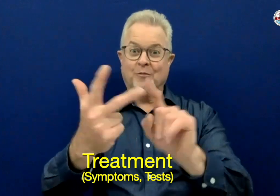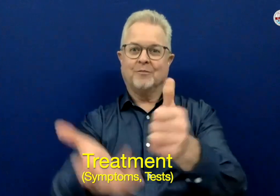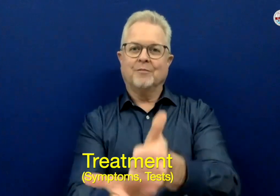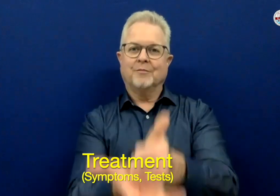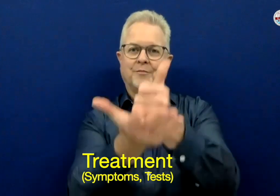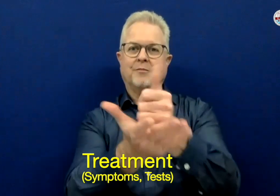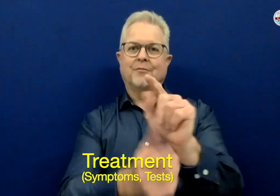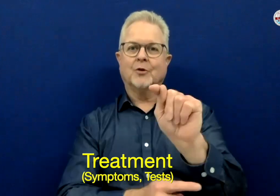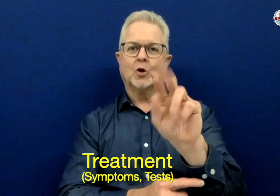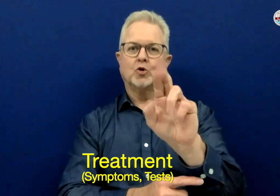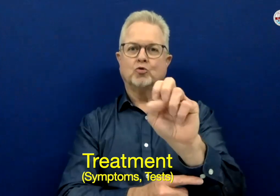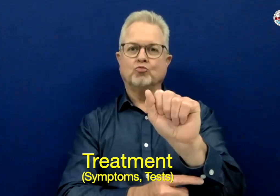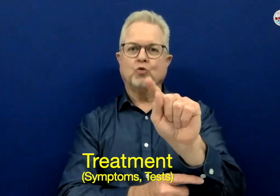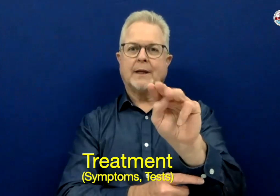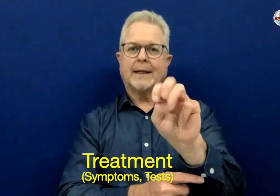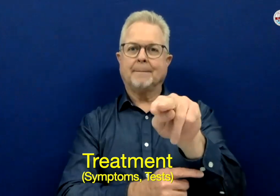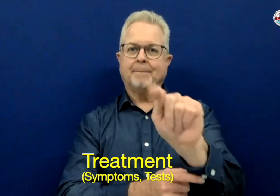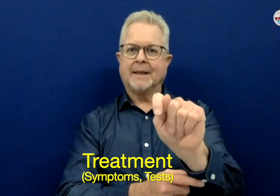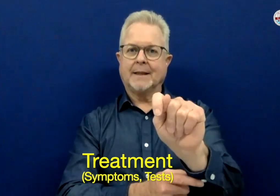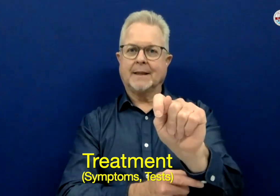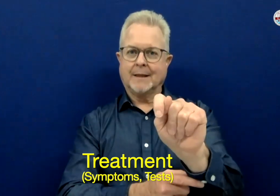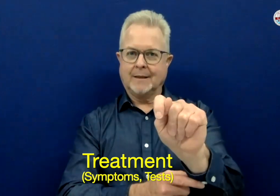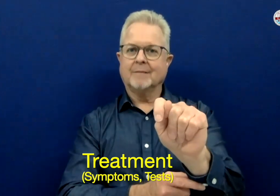The third thing that I would like to discuss is medical treatment.